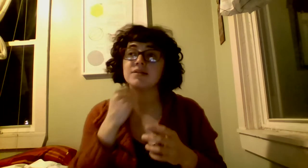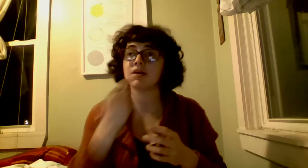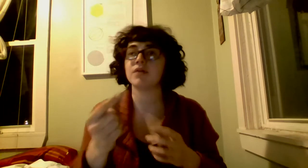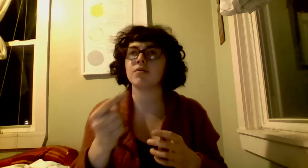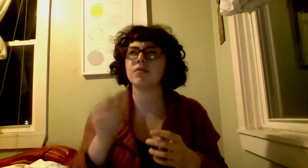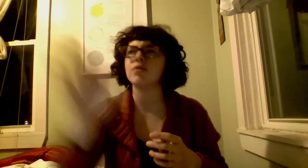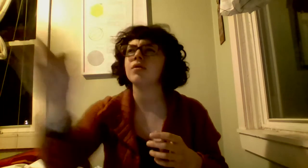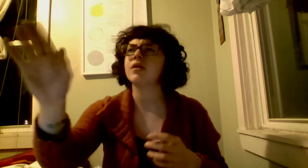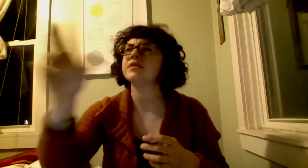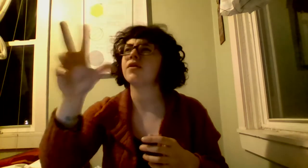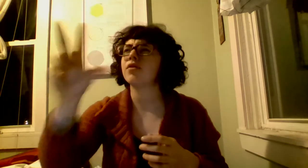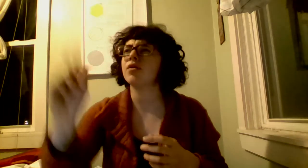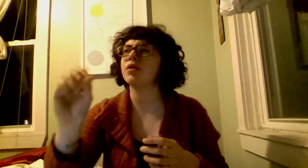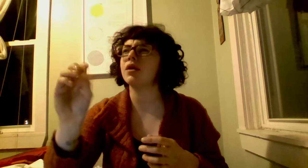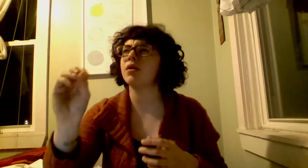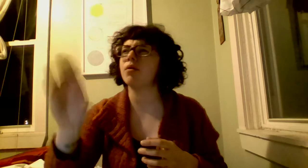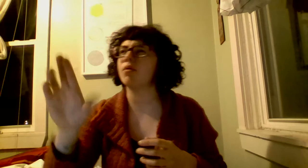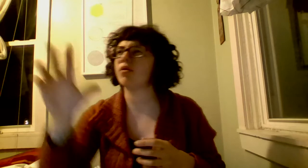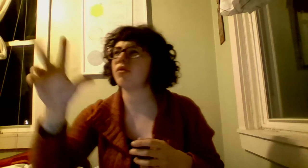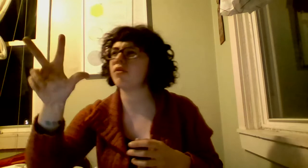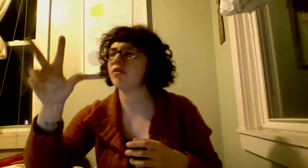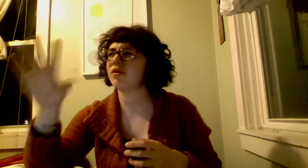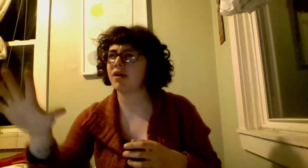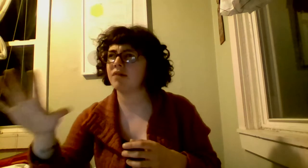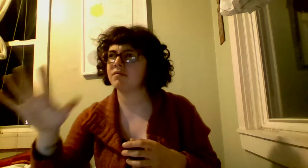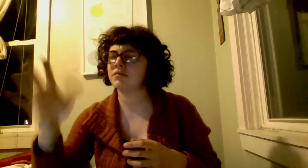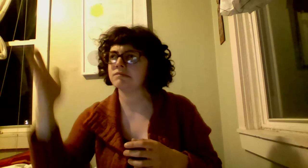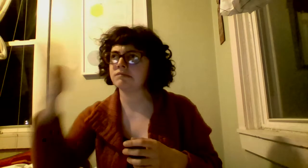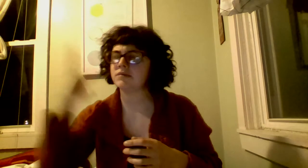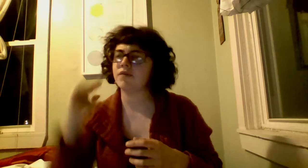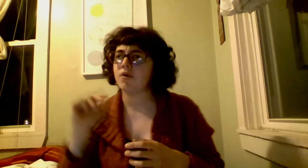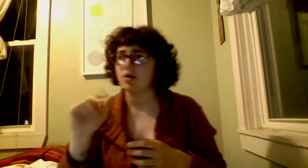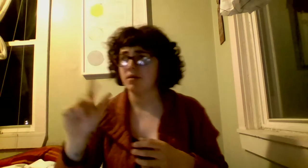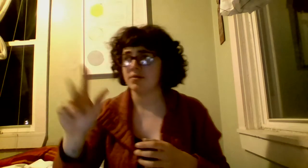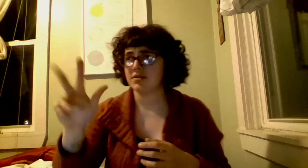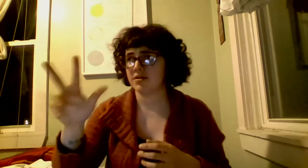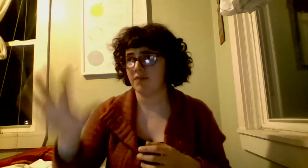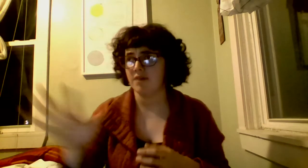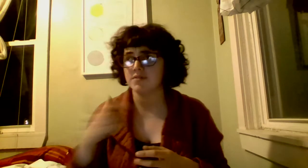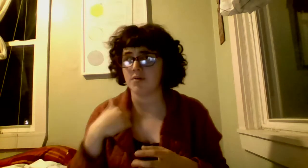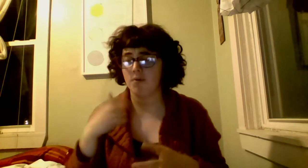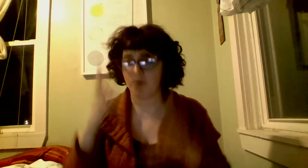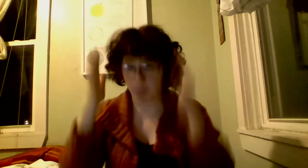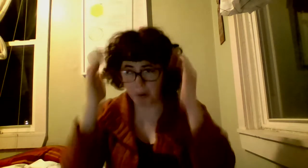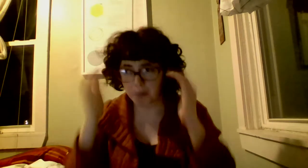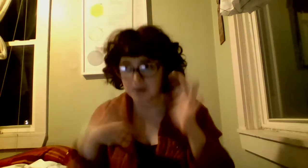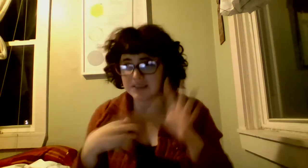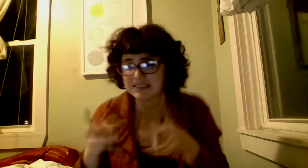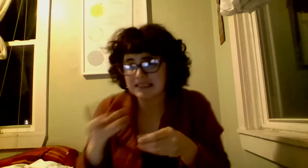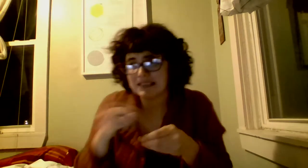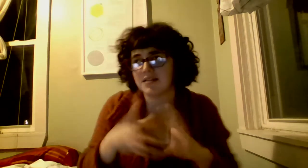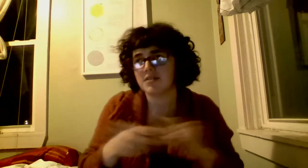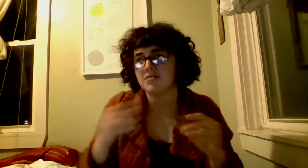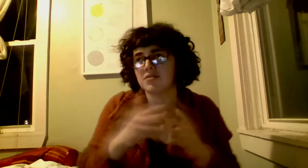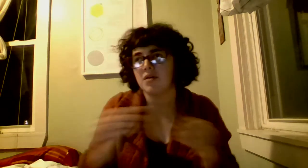be 35. Okay, so hopefully I'll get it in just as the bell rings. I'll tell you one last story, which is a classic